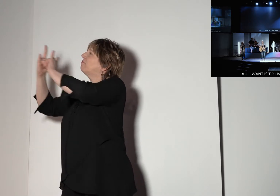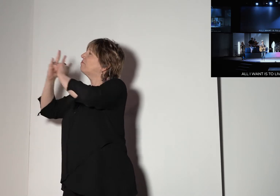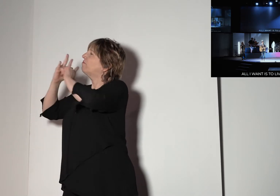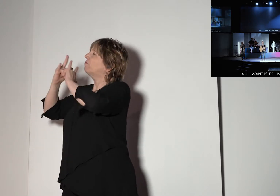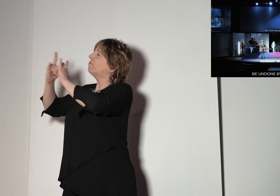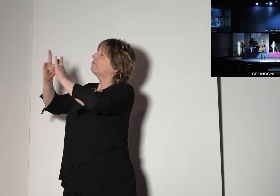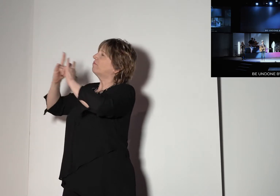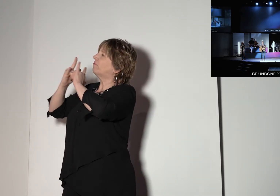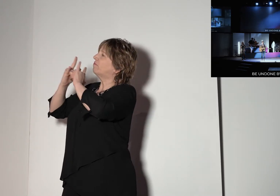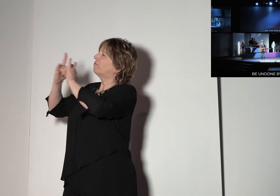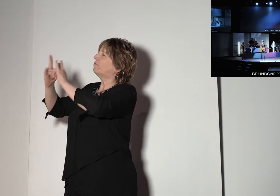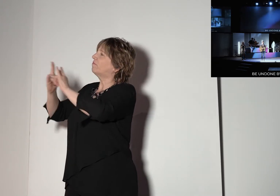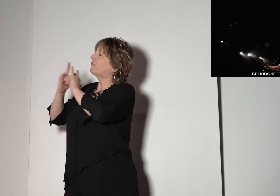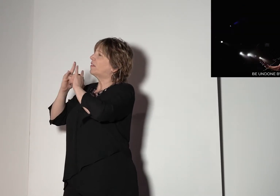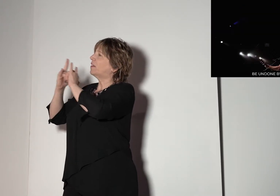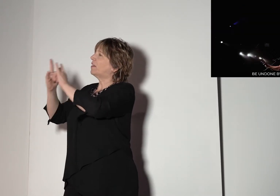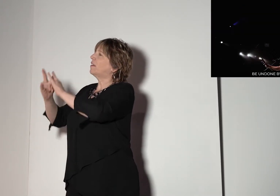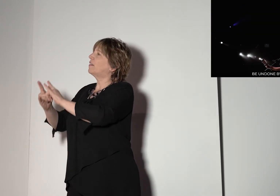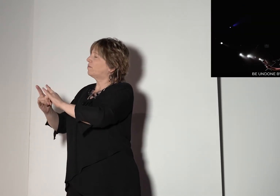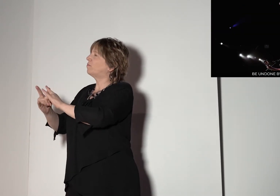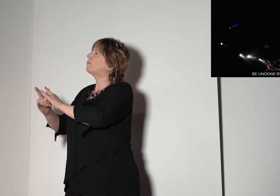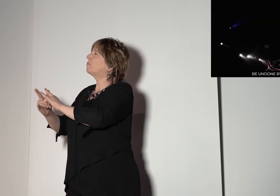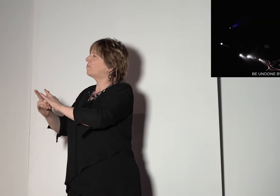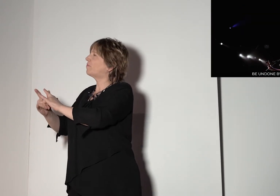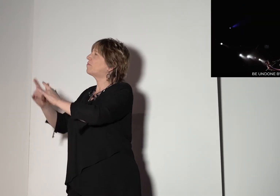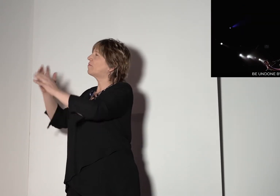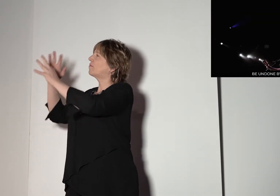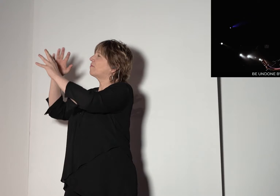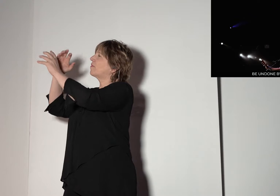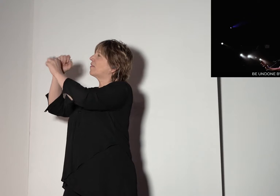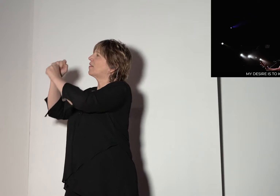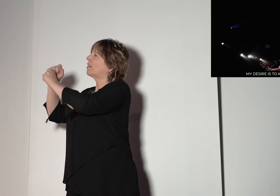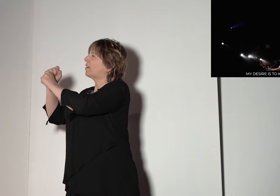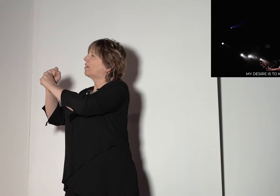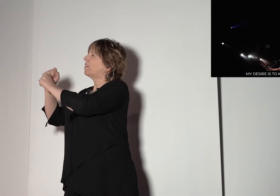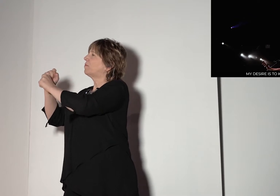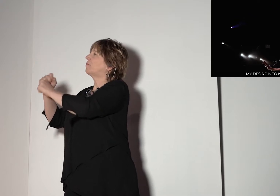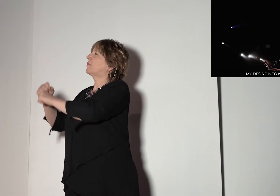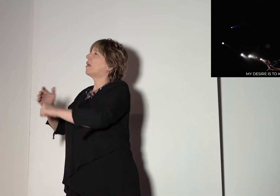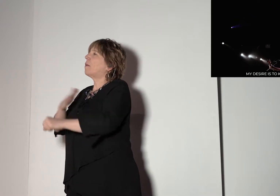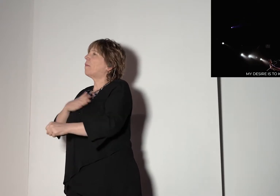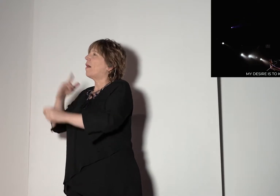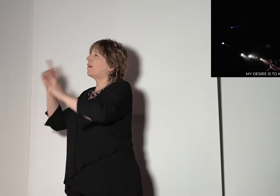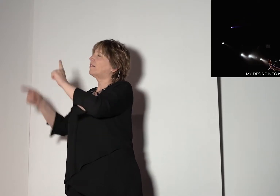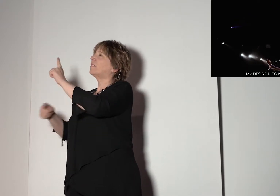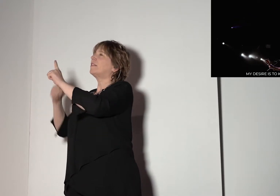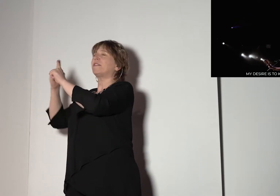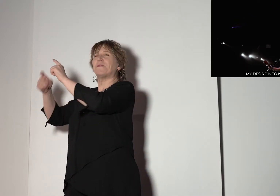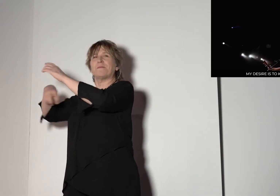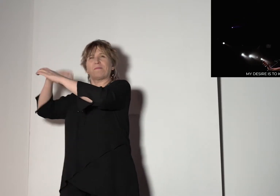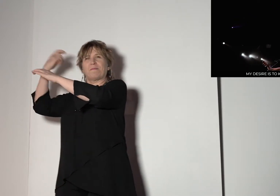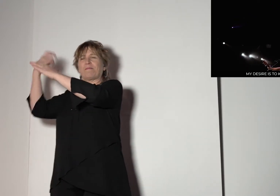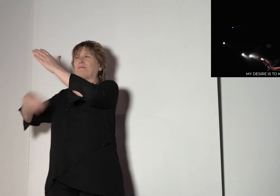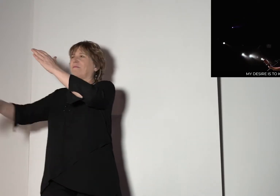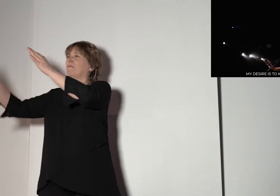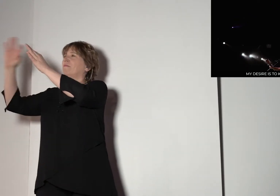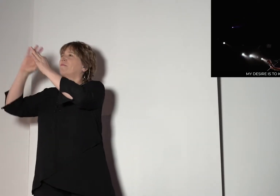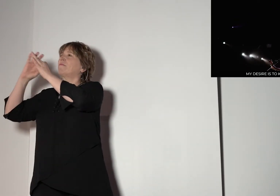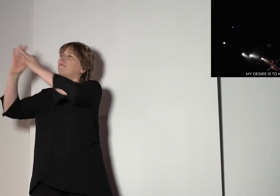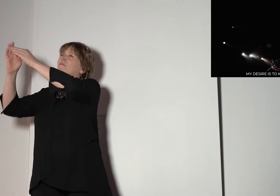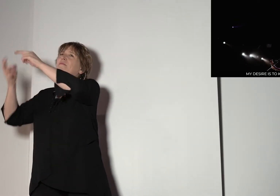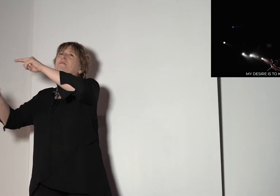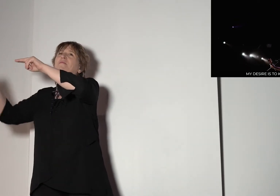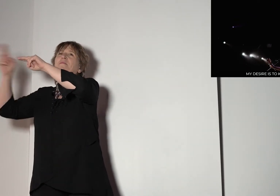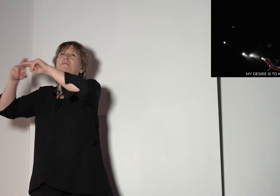your love, being done by who you are. My desire is to